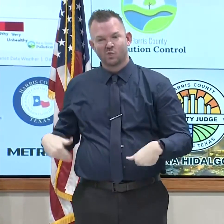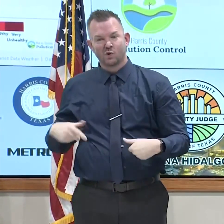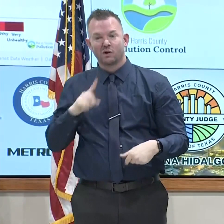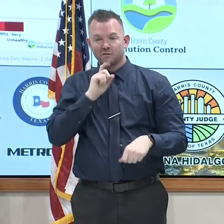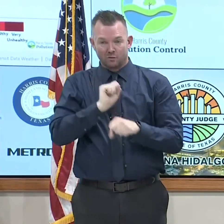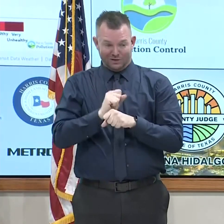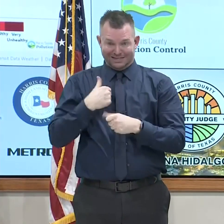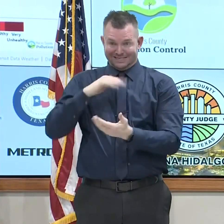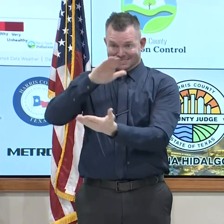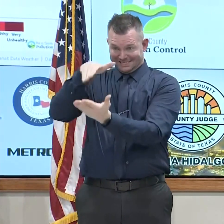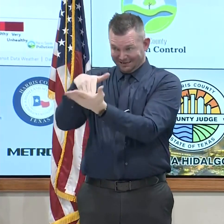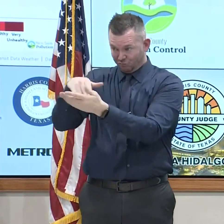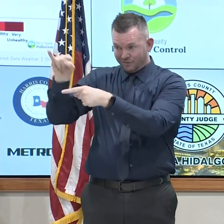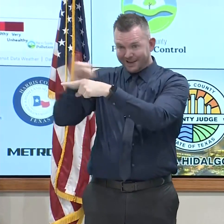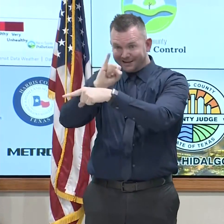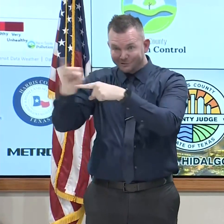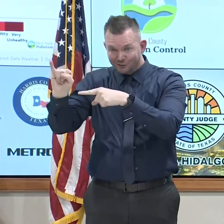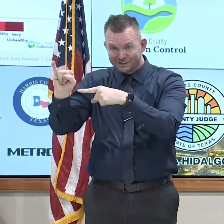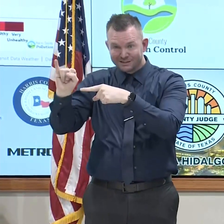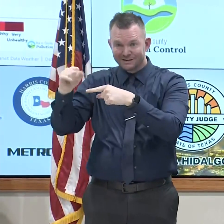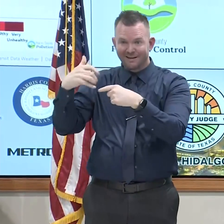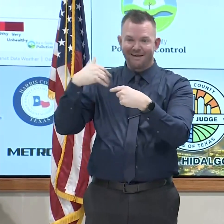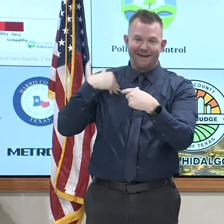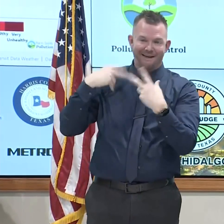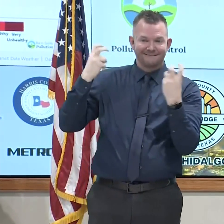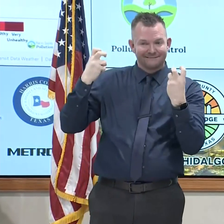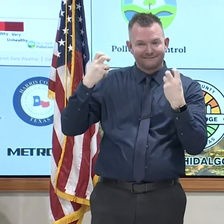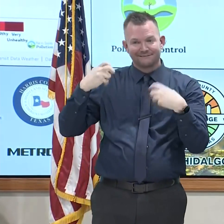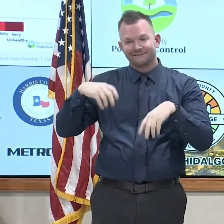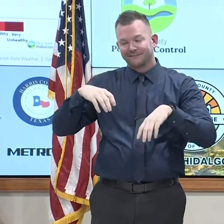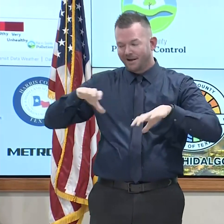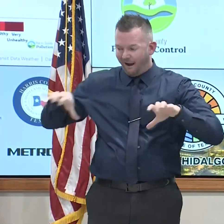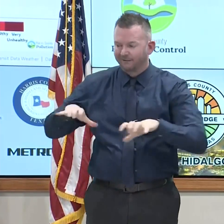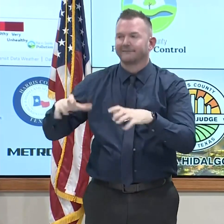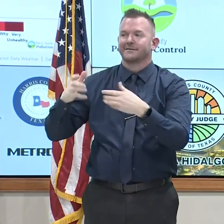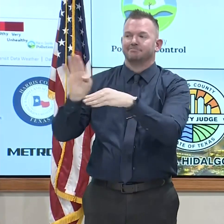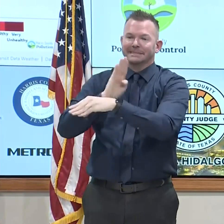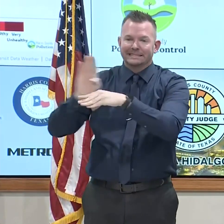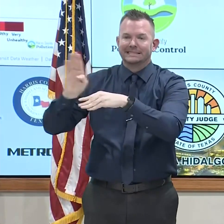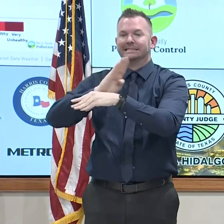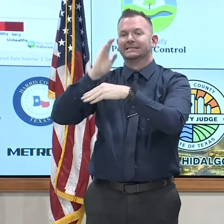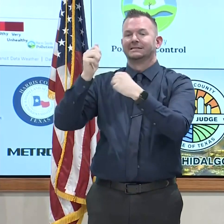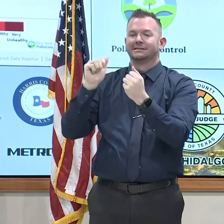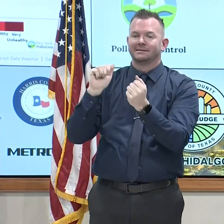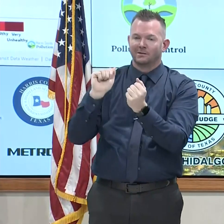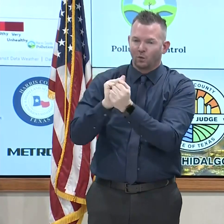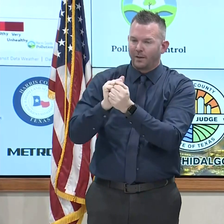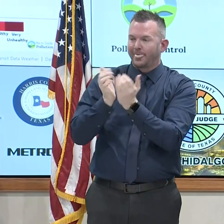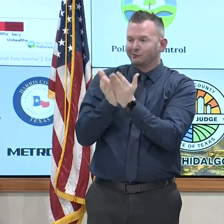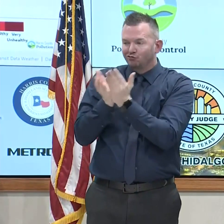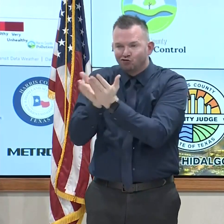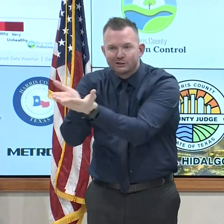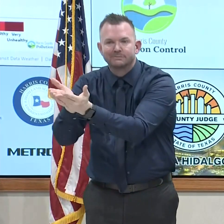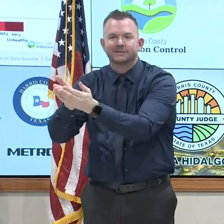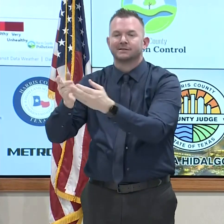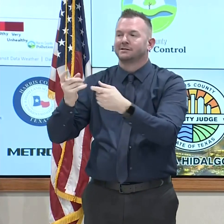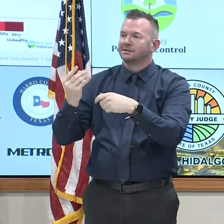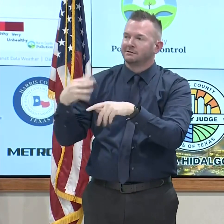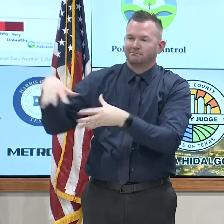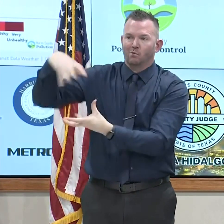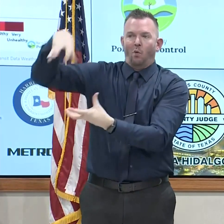a high concentration of this activity along the Houston Ship Channel. However, due to a lack of zoning in Harris